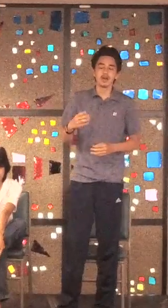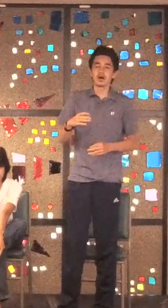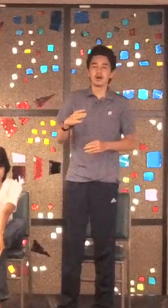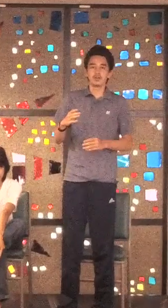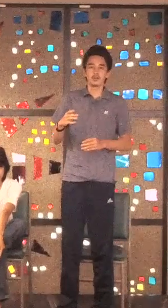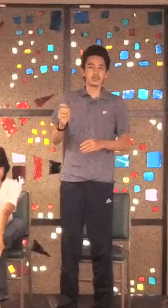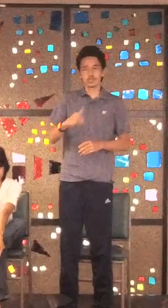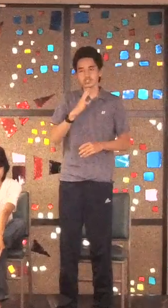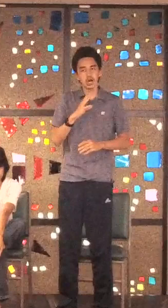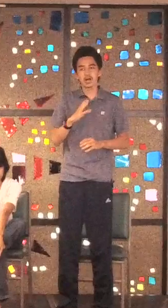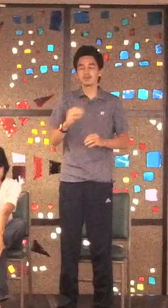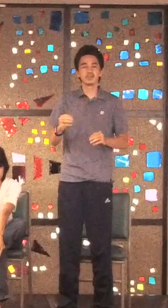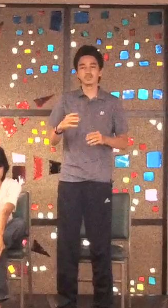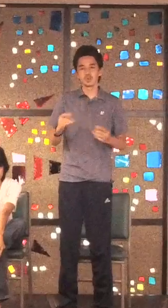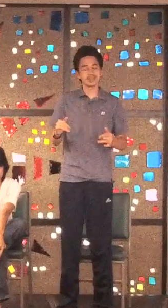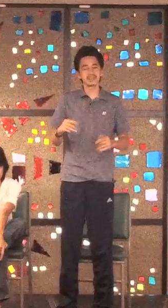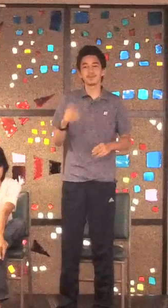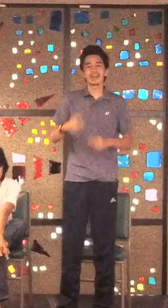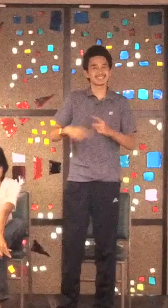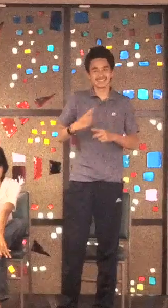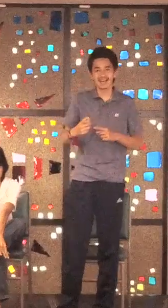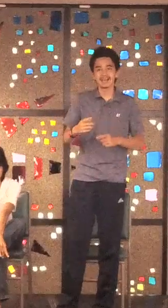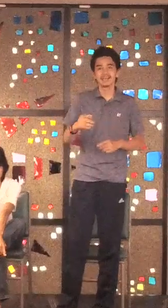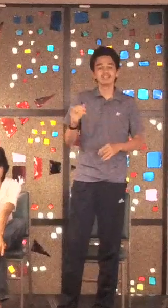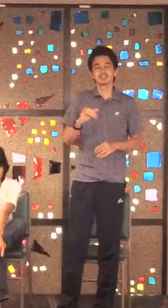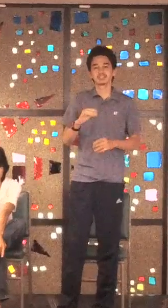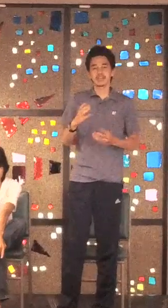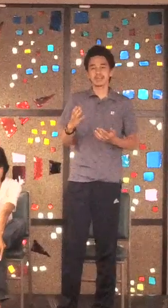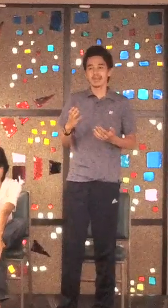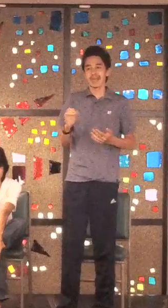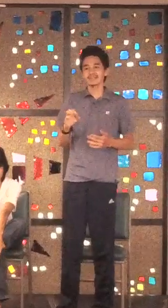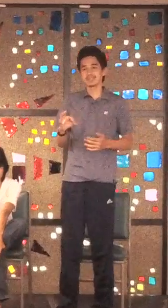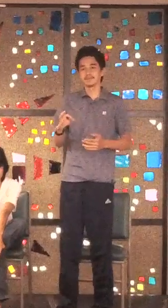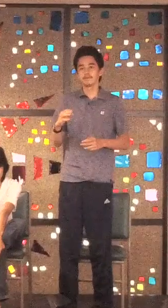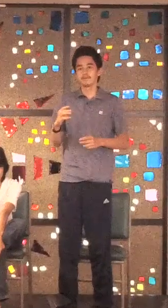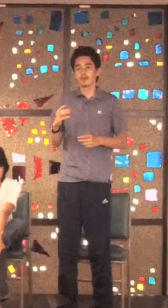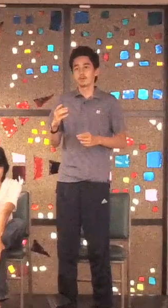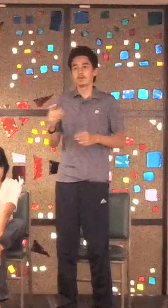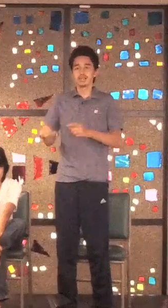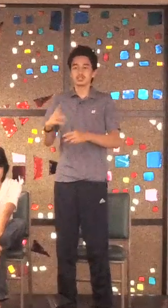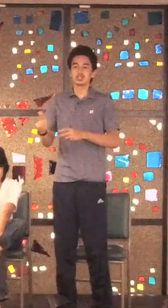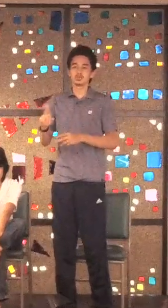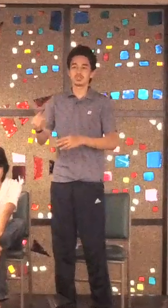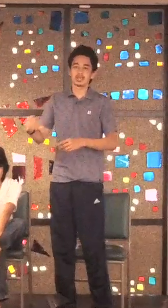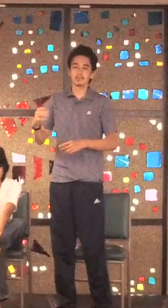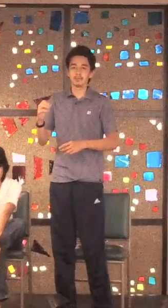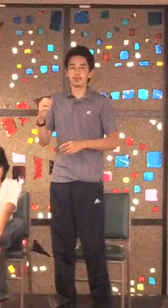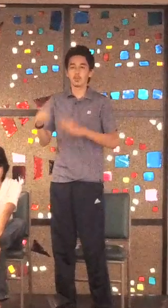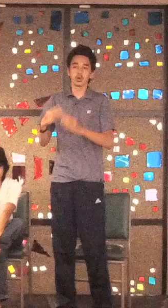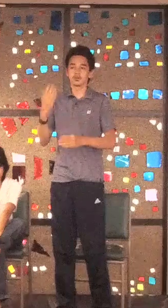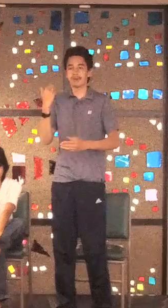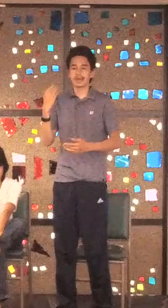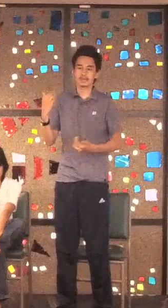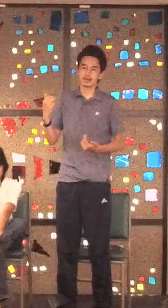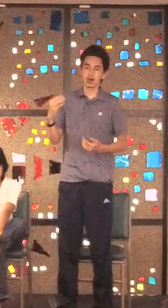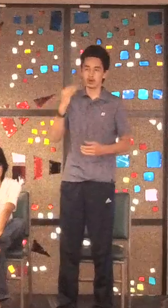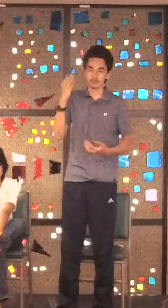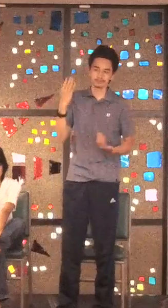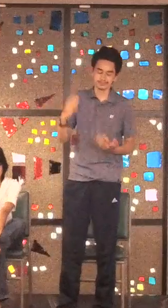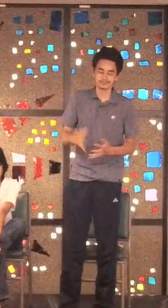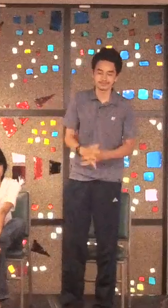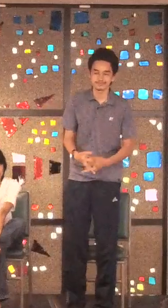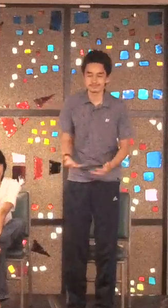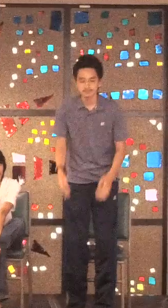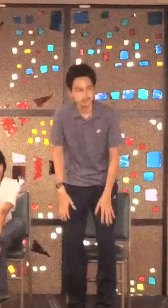there. We couldn't talk, we couldn't do anything. We had to sign just like as if we needed to use in the world back